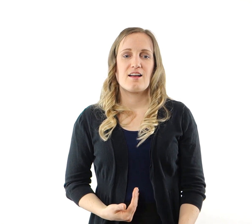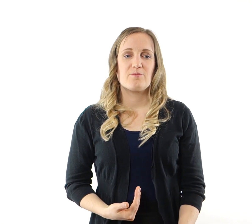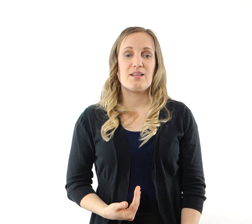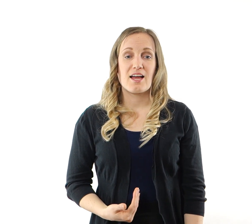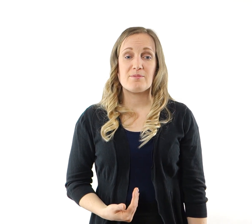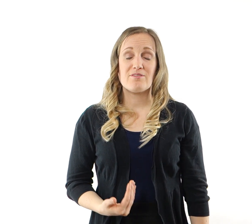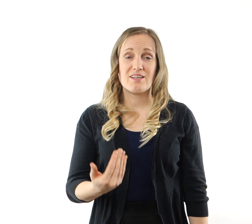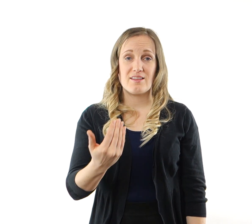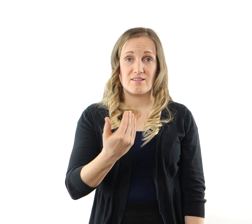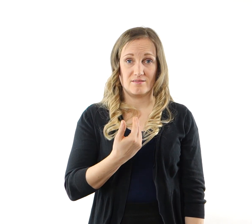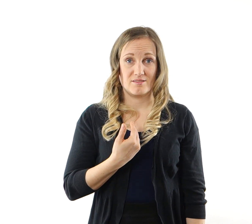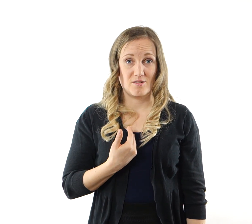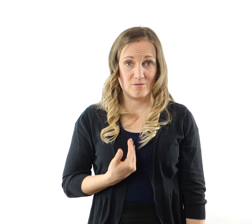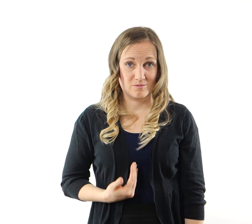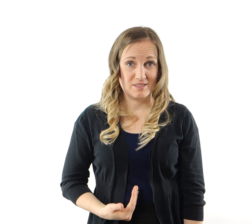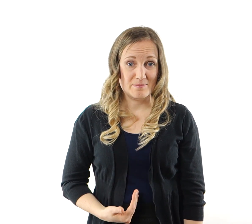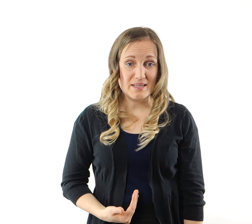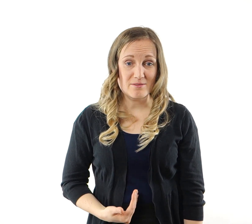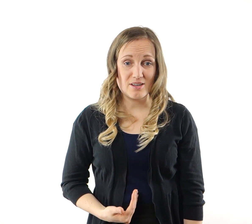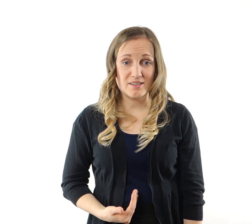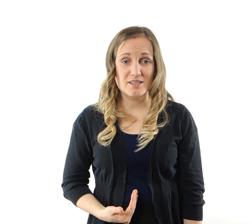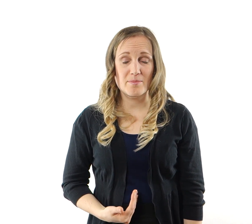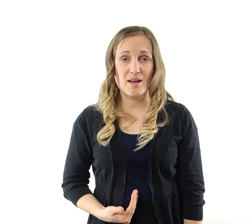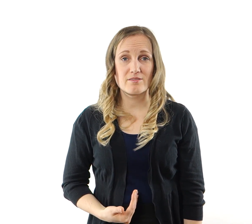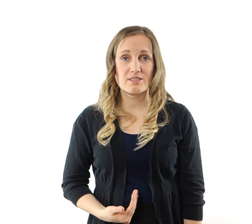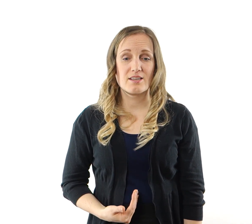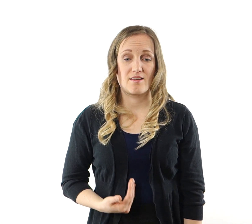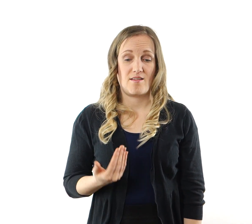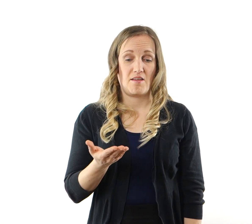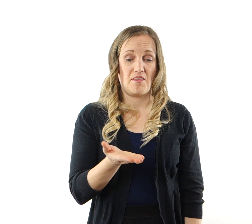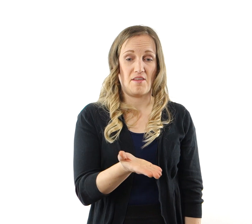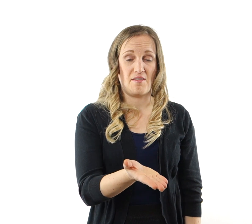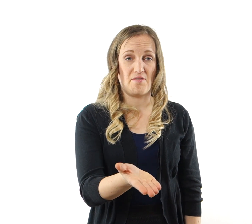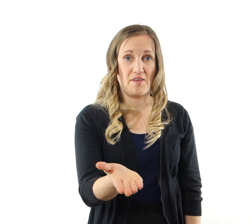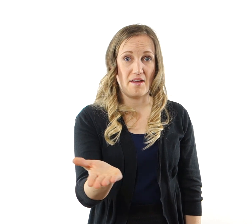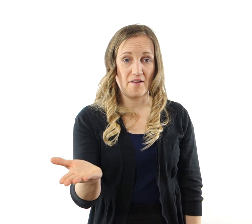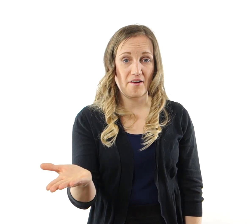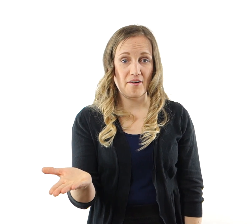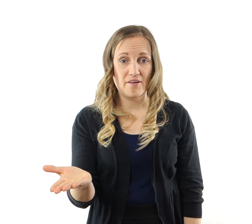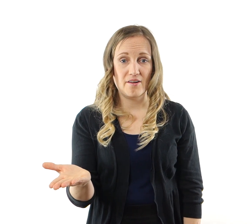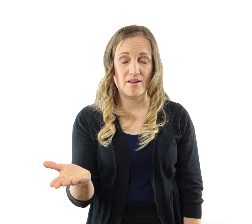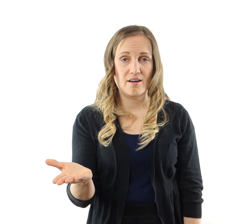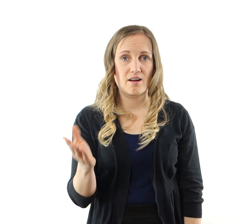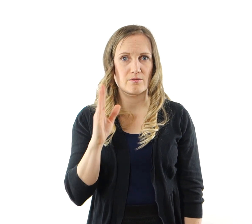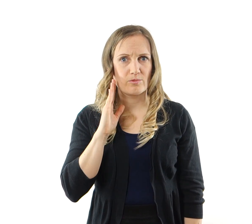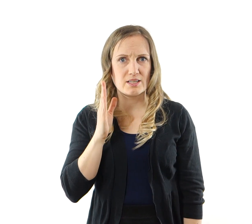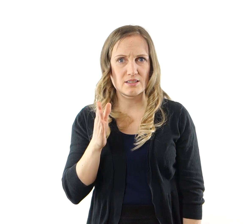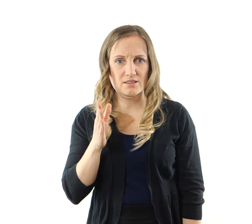Will I be ready there? So it's me we're talking about. And then there. Will